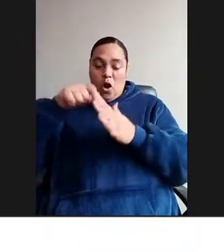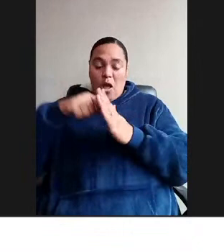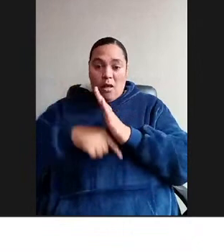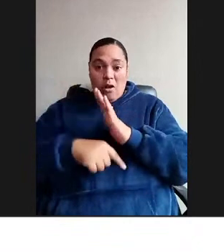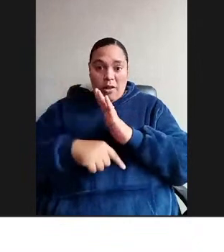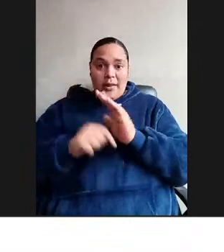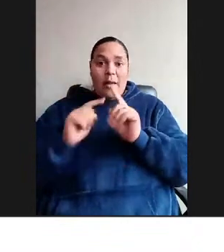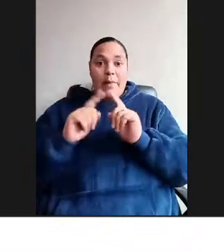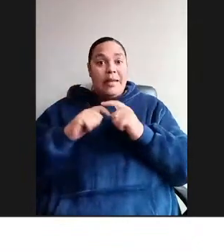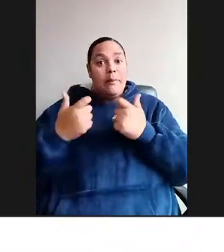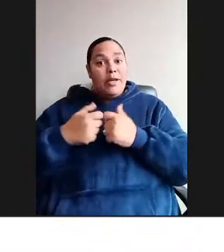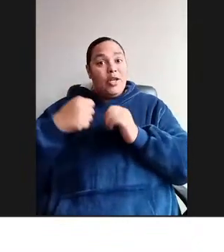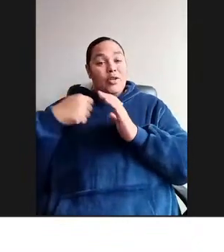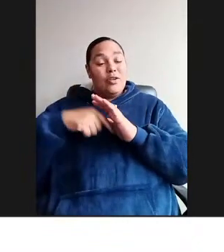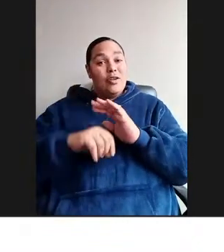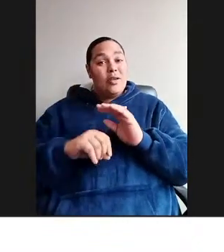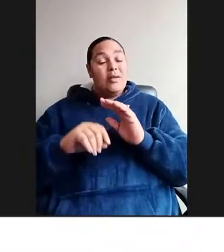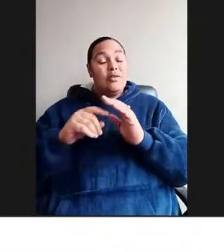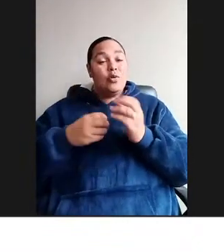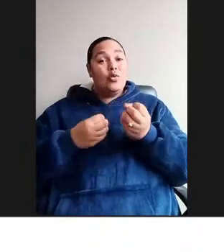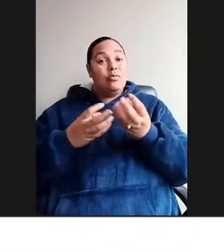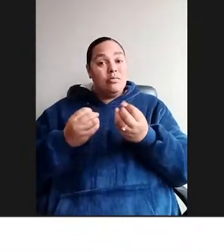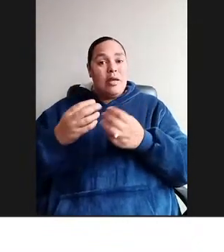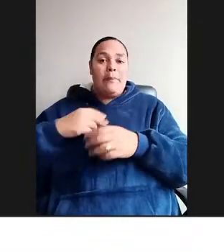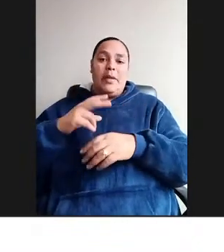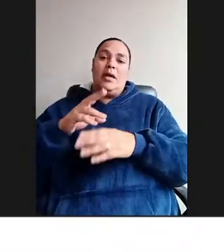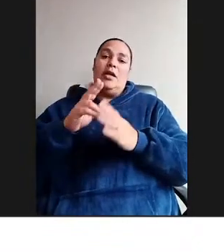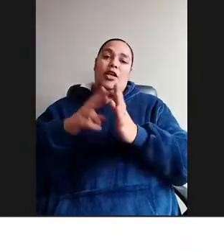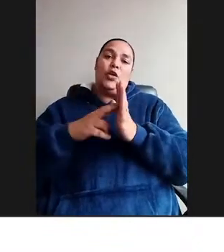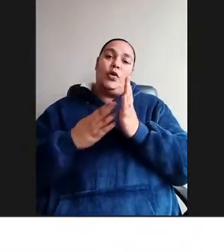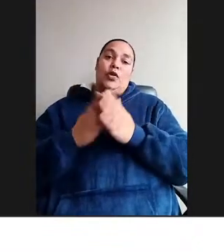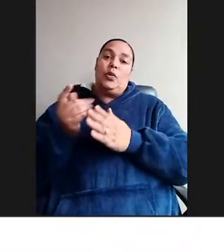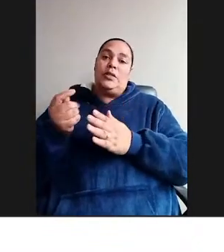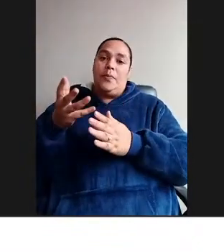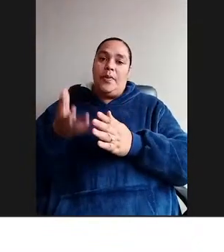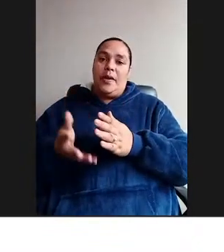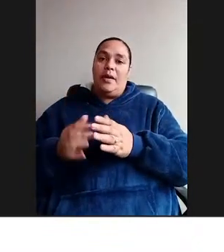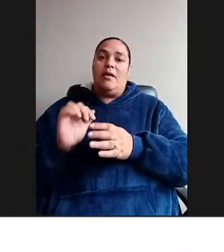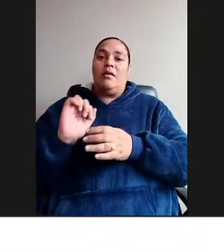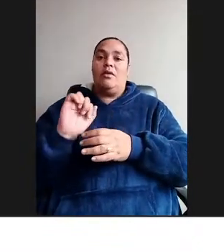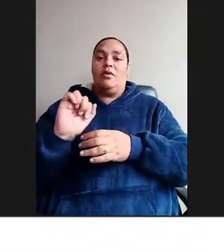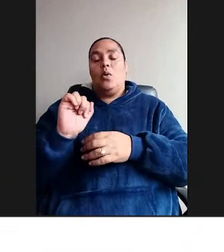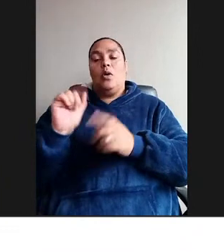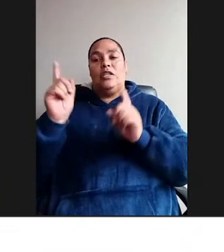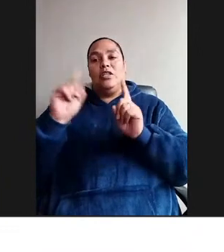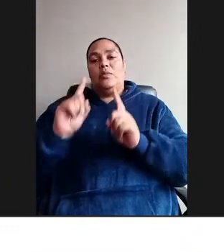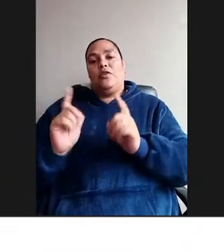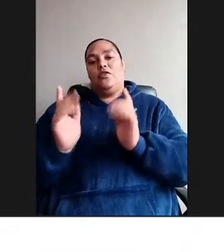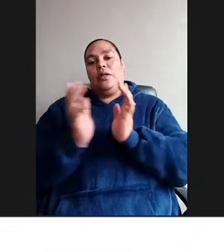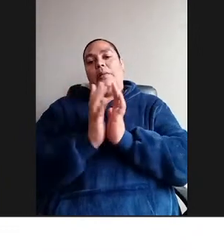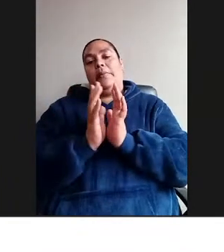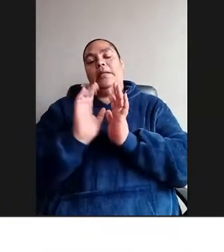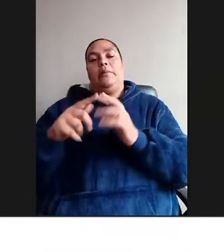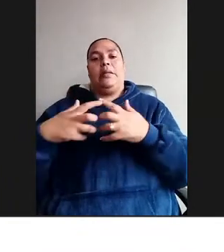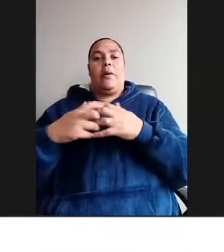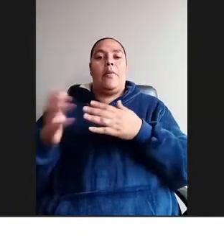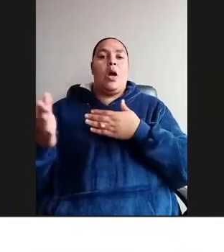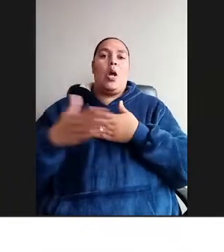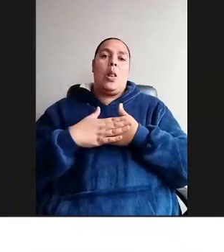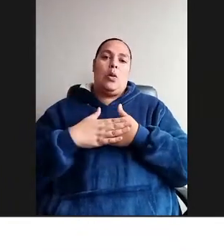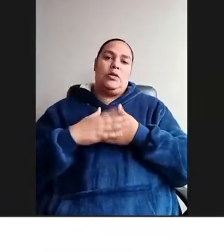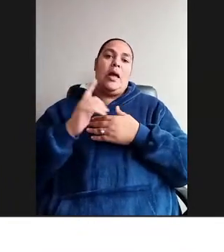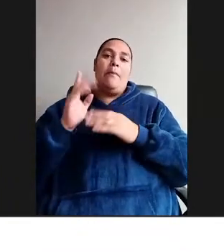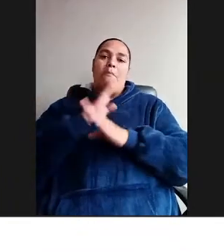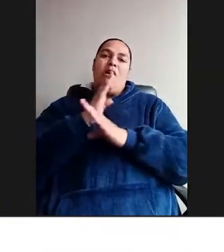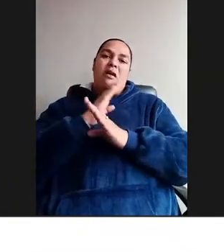into confidence, I am requesting through the Speaker that a special meeting be considered, a closed meeting be considered in order for us to